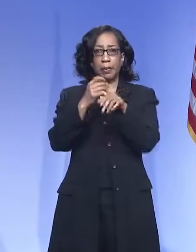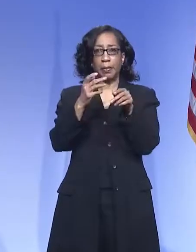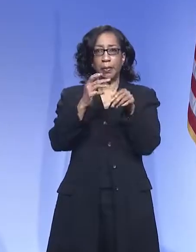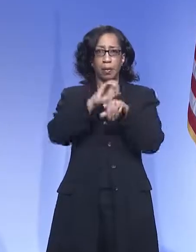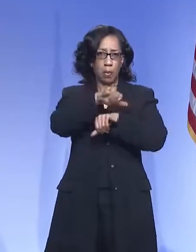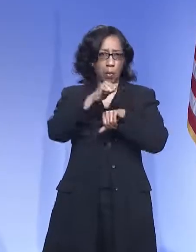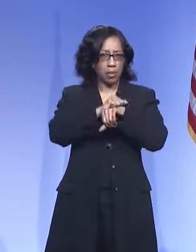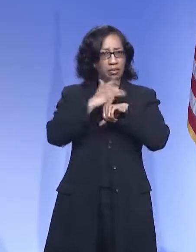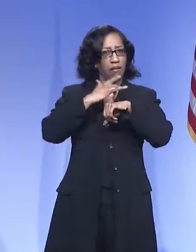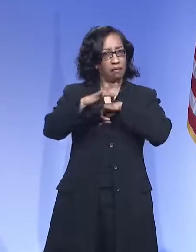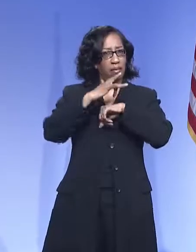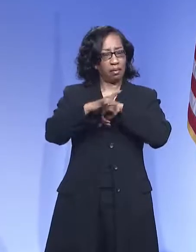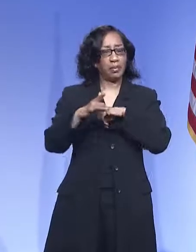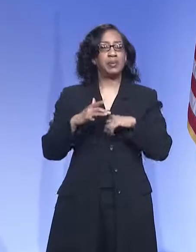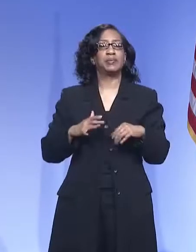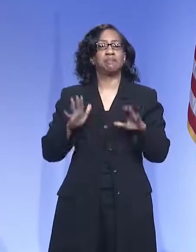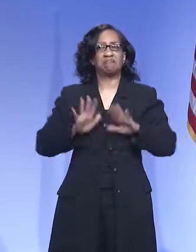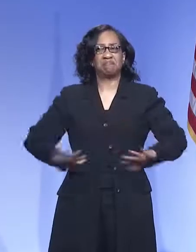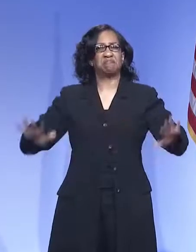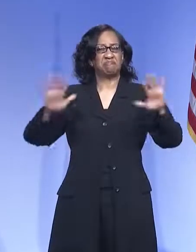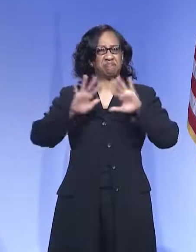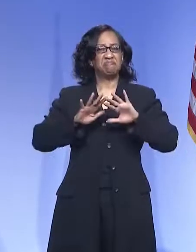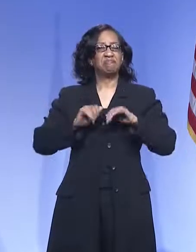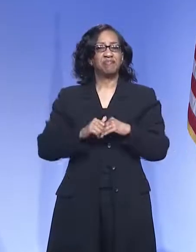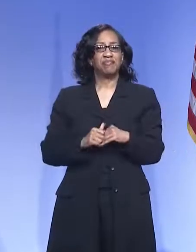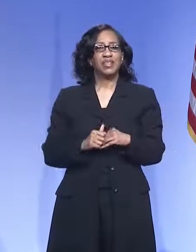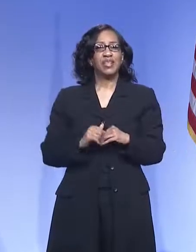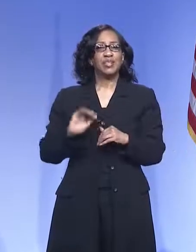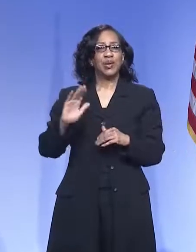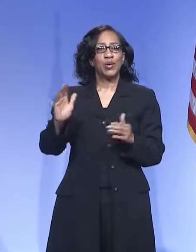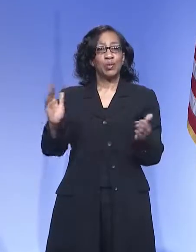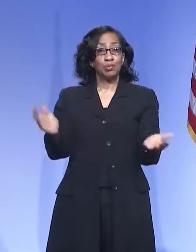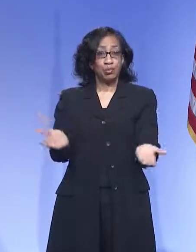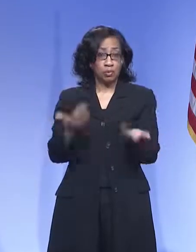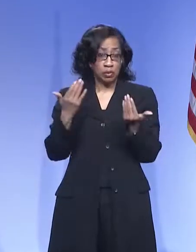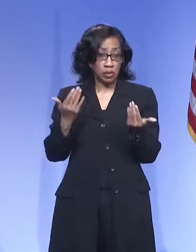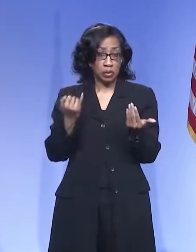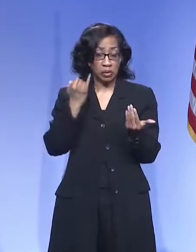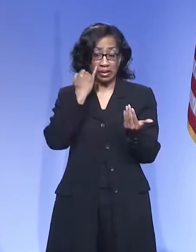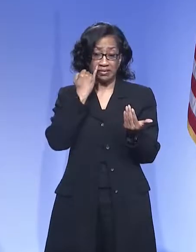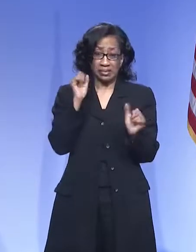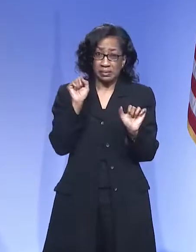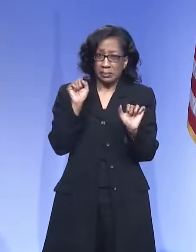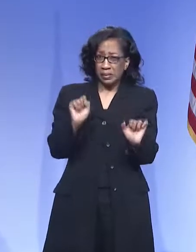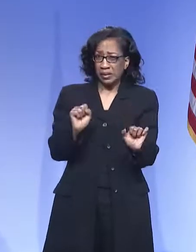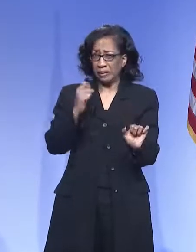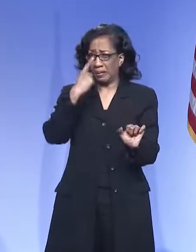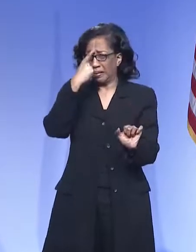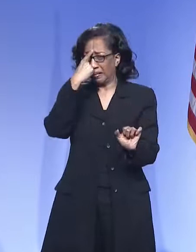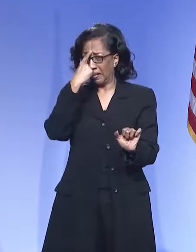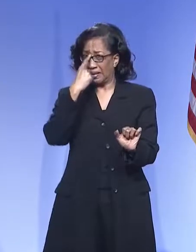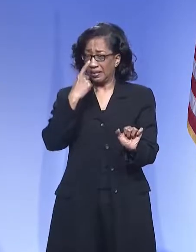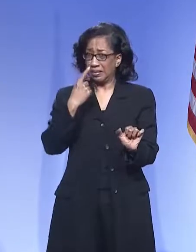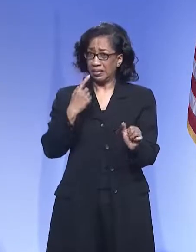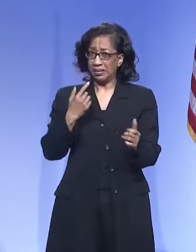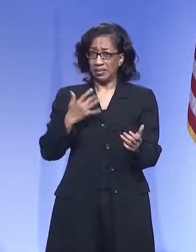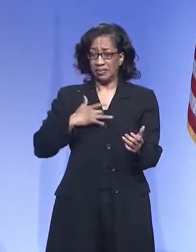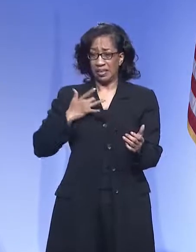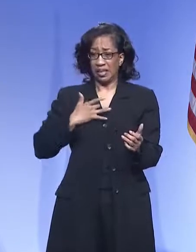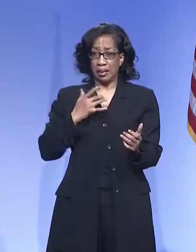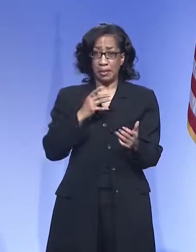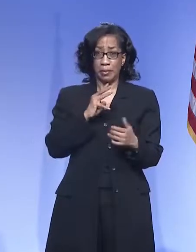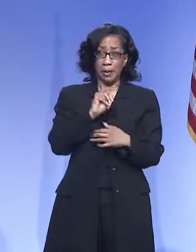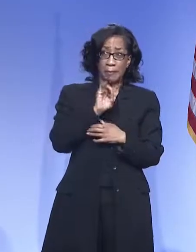appointments available. And we do encourage all people who have any signs or symptoms, mild symptoms,